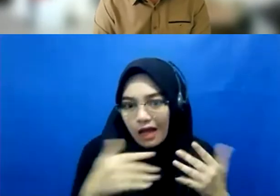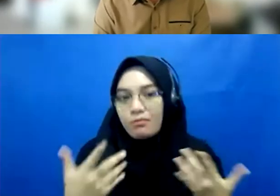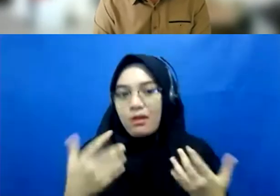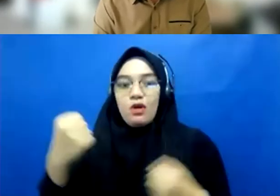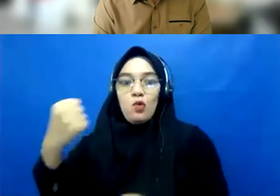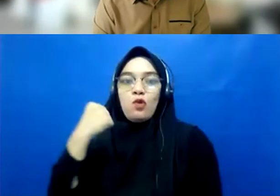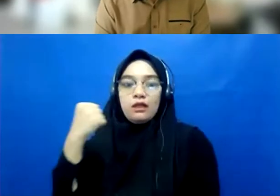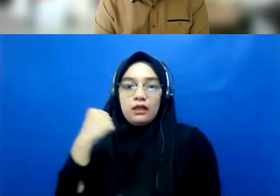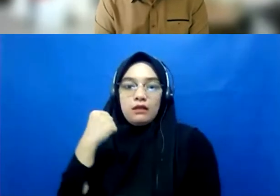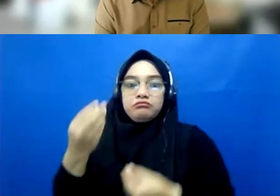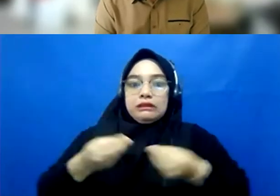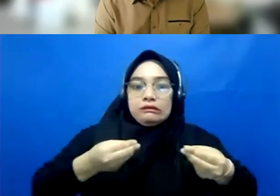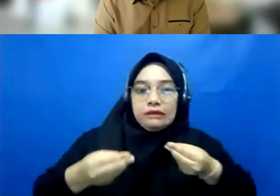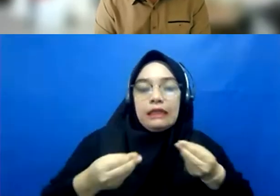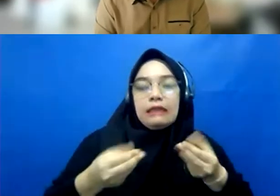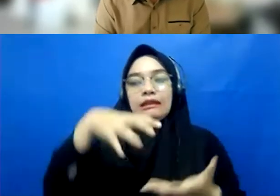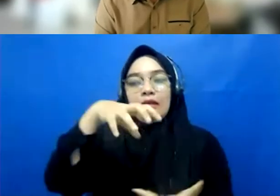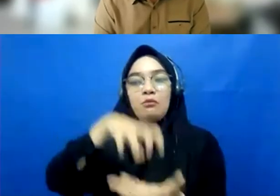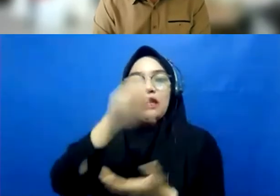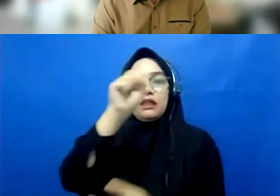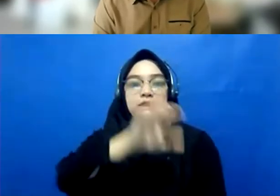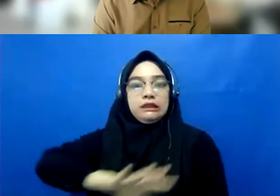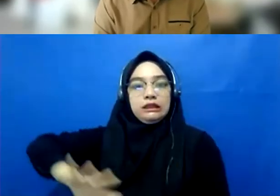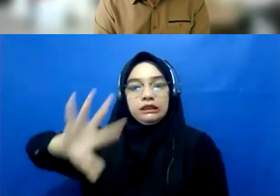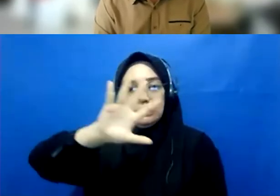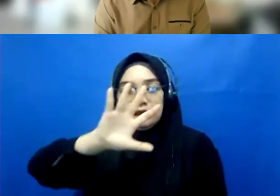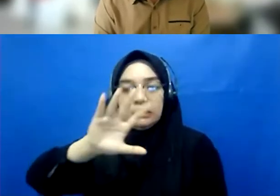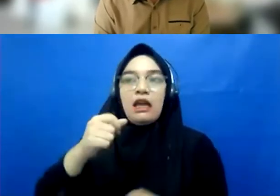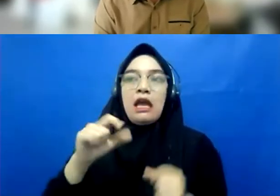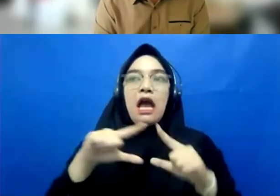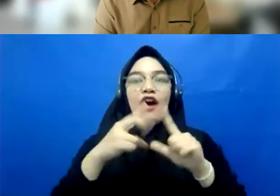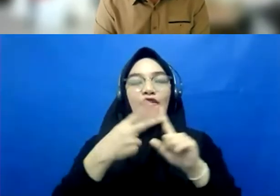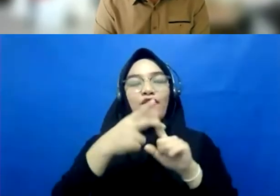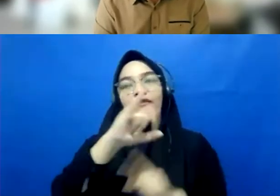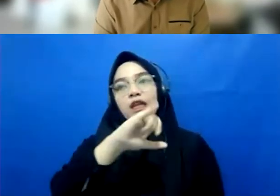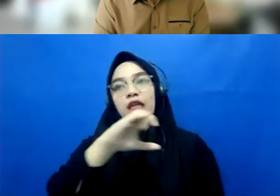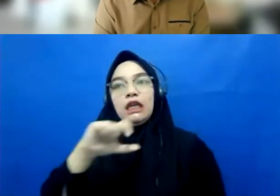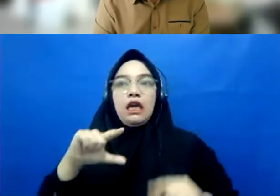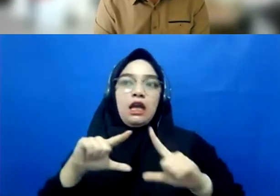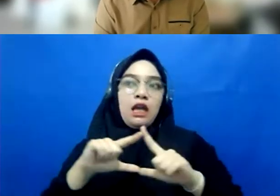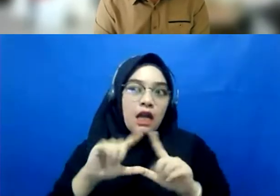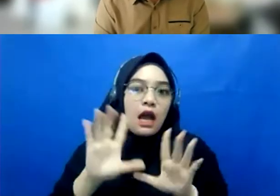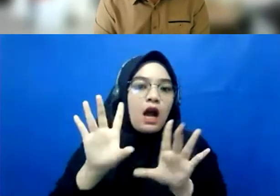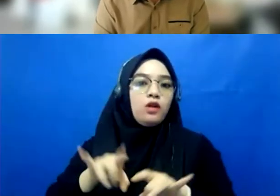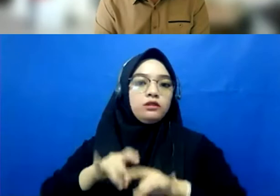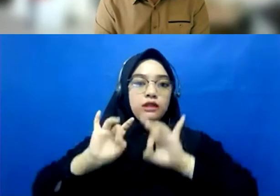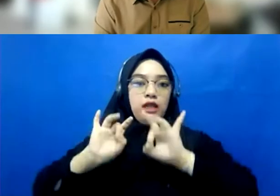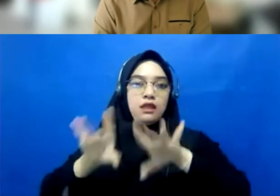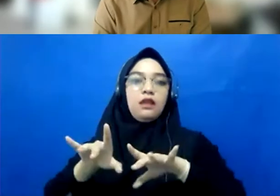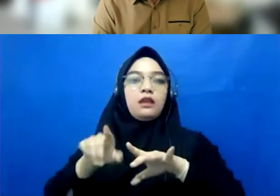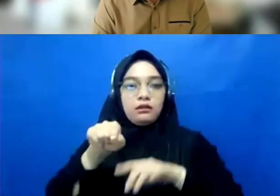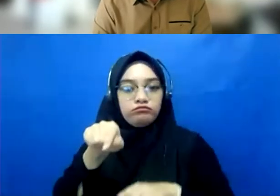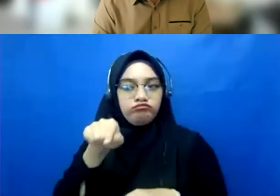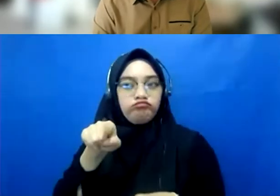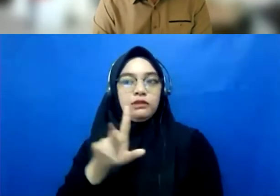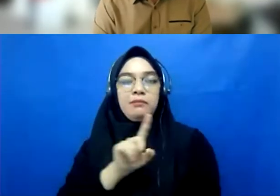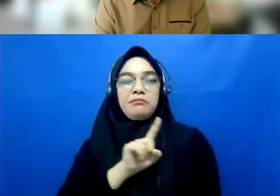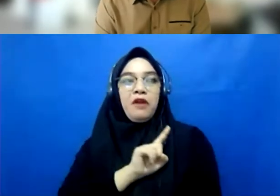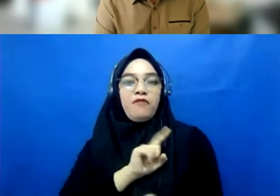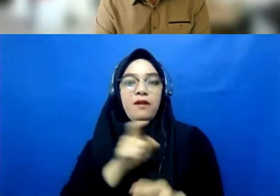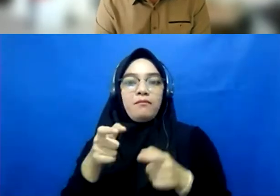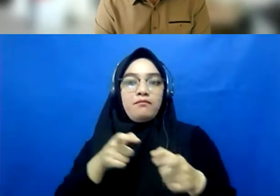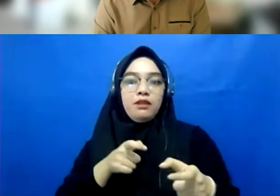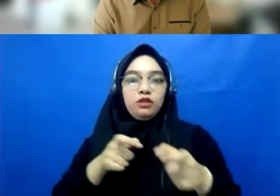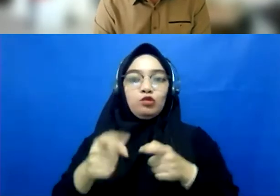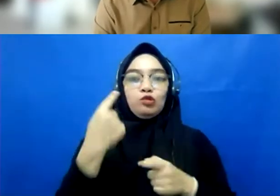Australia. She started her career in the private sector, analyzing and advising financial services businesses. So